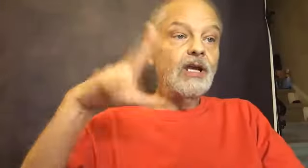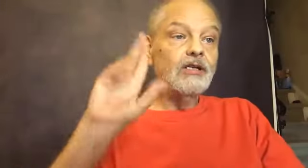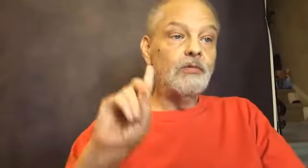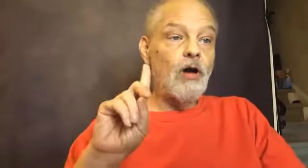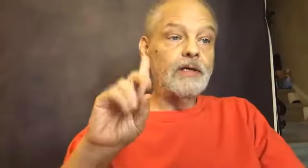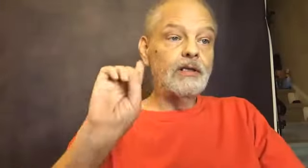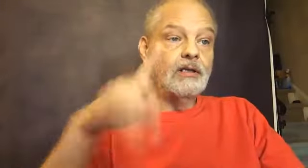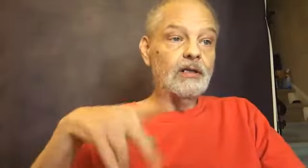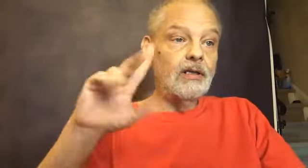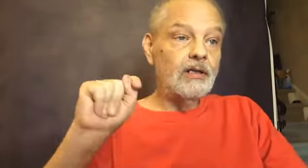Department.